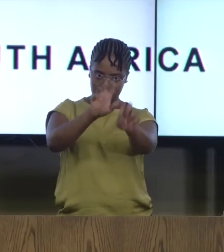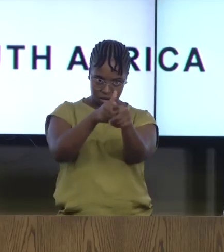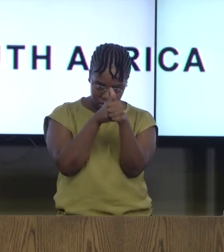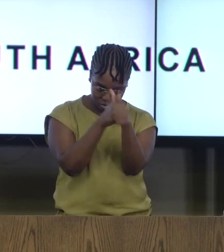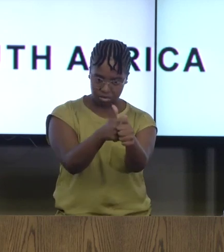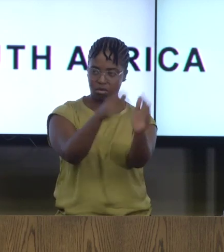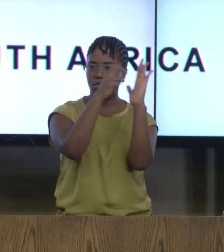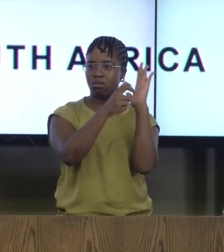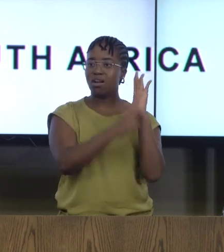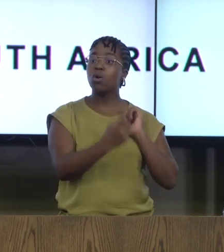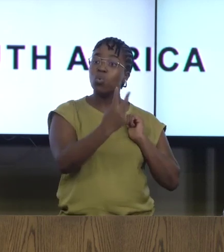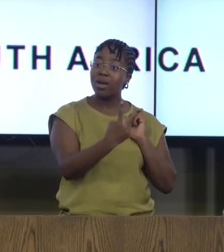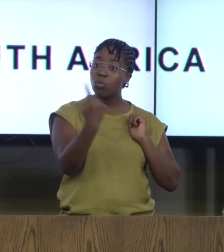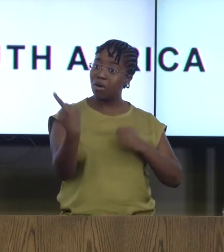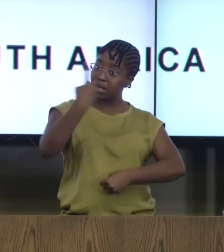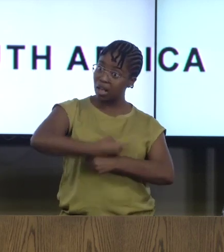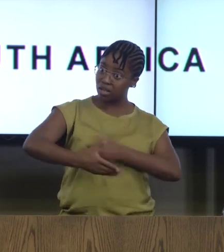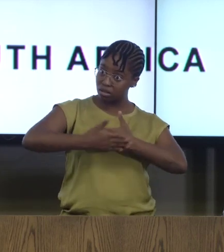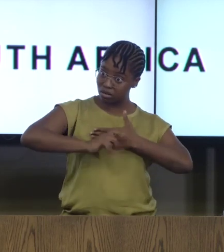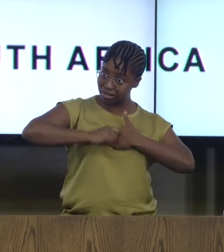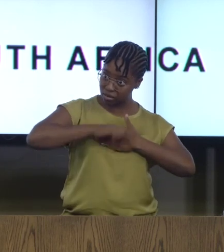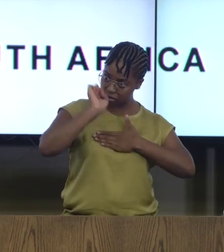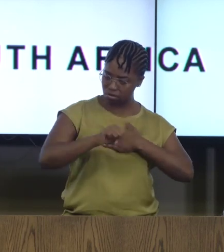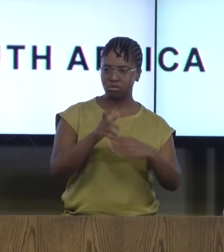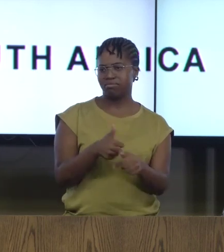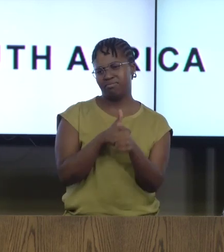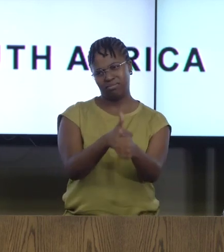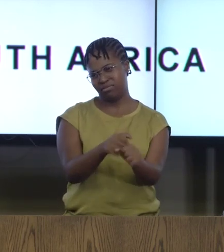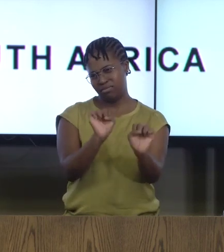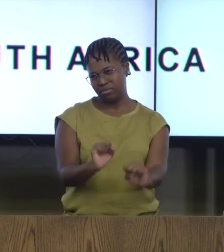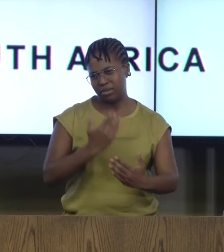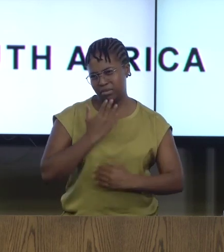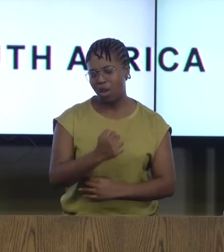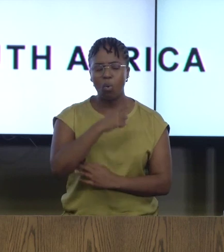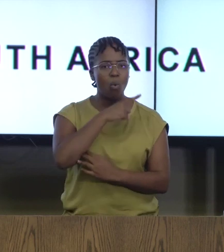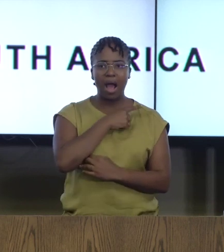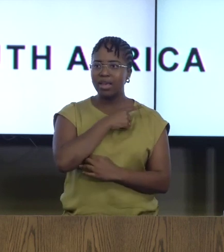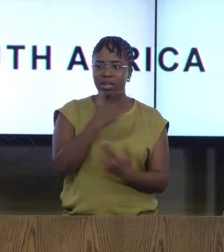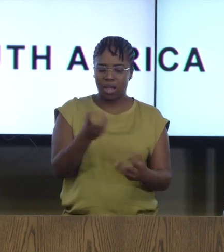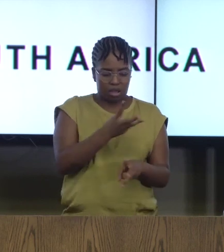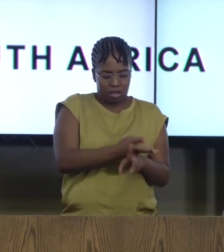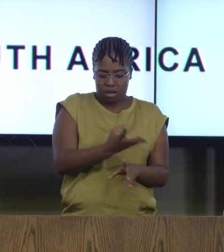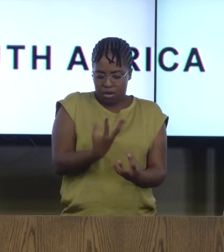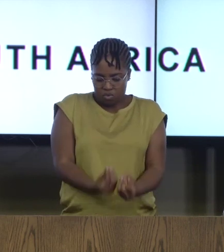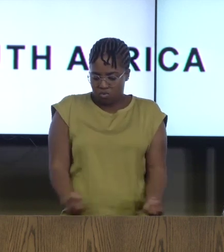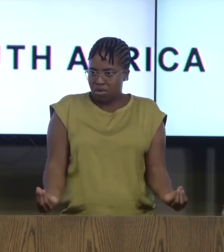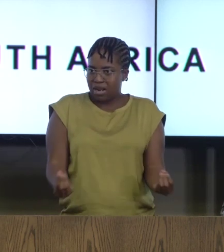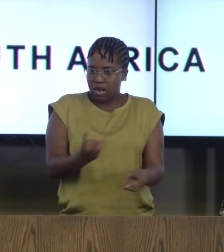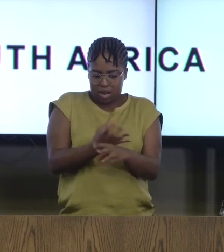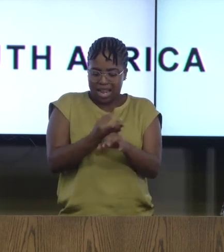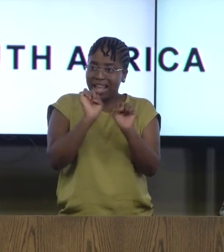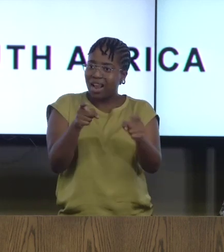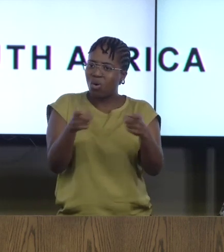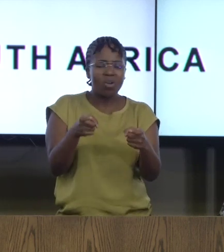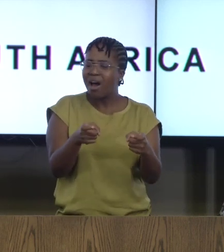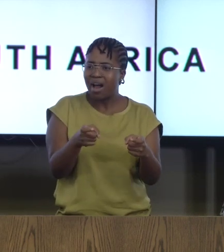sure that everybody really complies with this, because it's beyond the parents and the children themselves. It's the